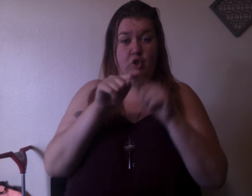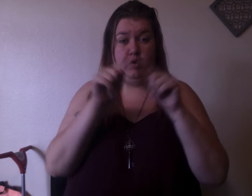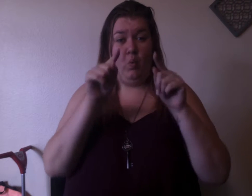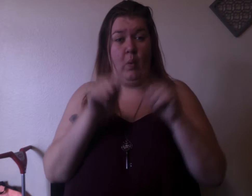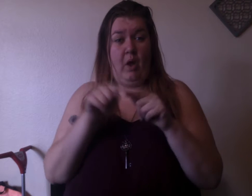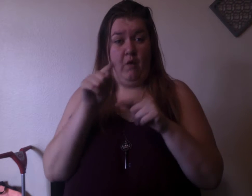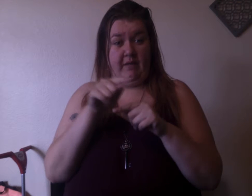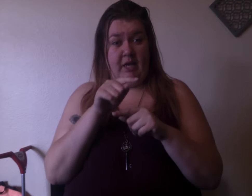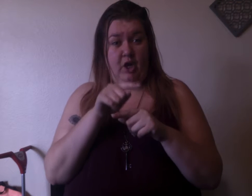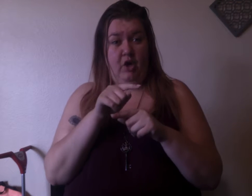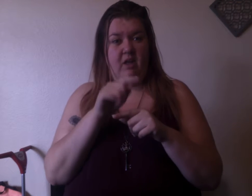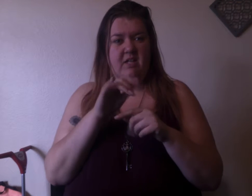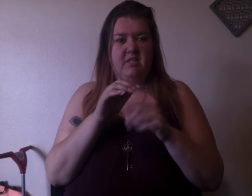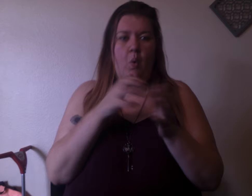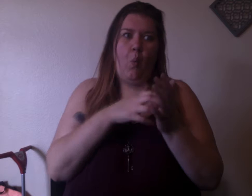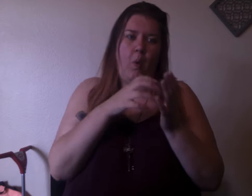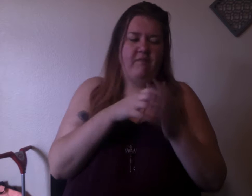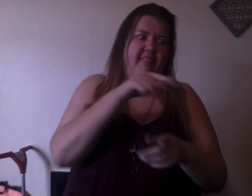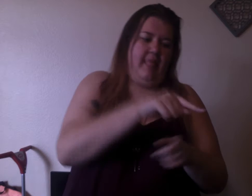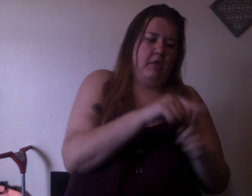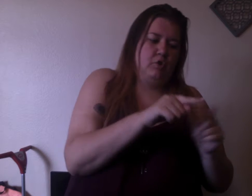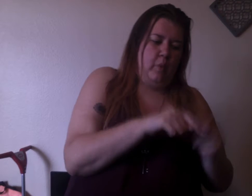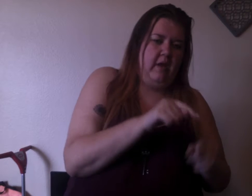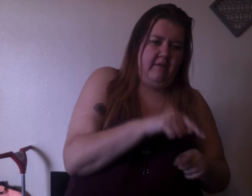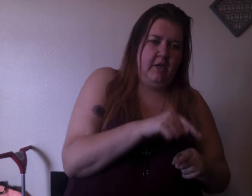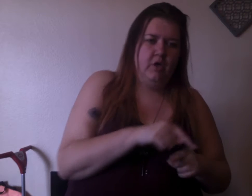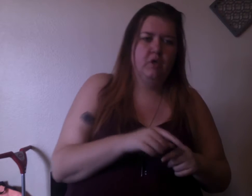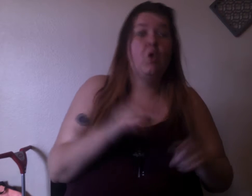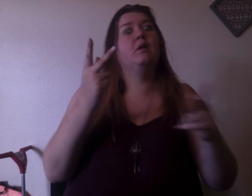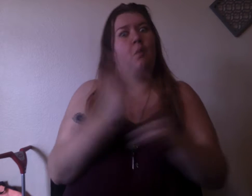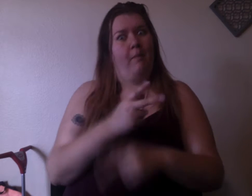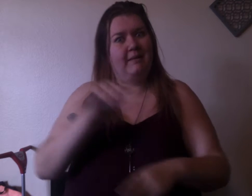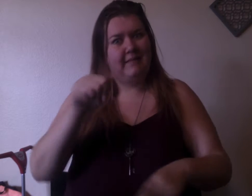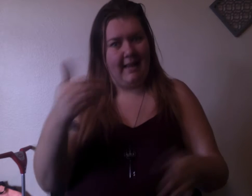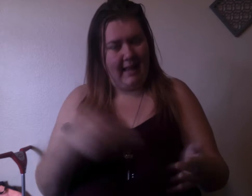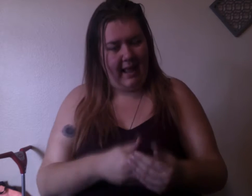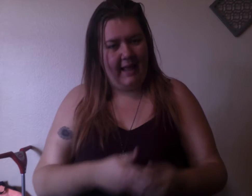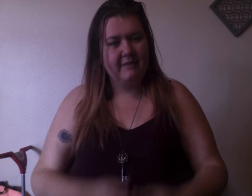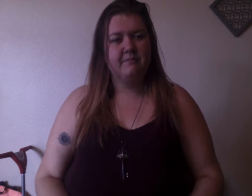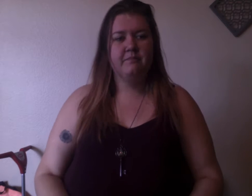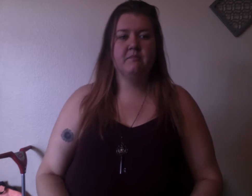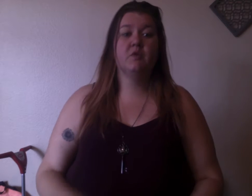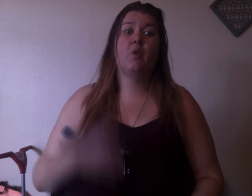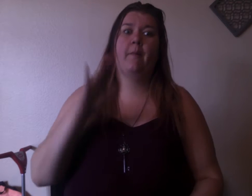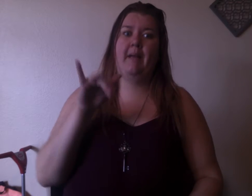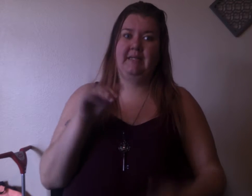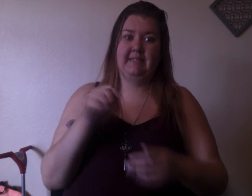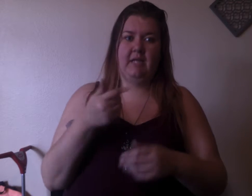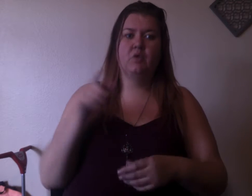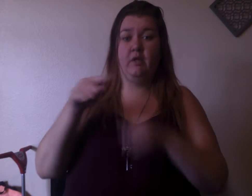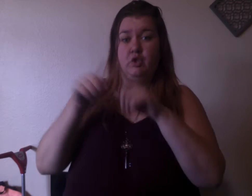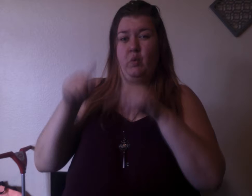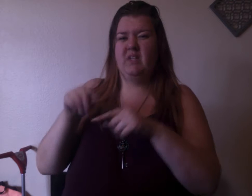roughly that square right over there. Let's multiply it by 10 again. By 10. So this square is about 100 miles by 100